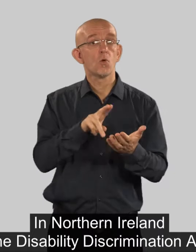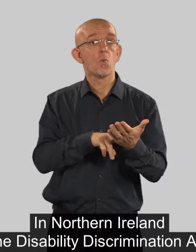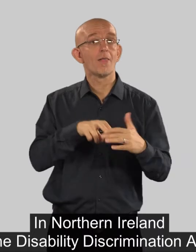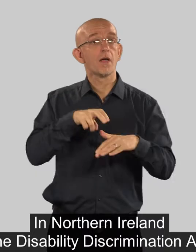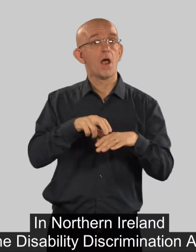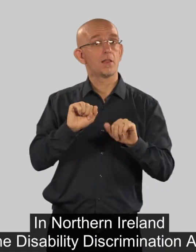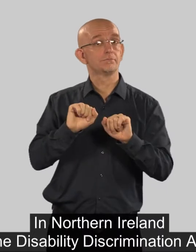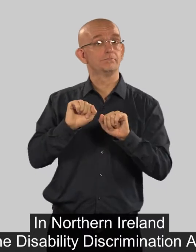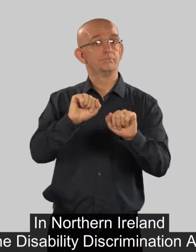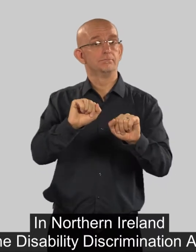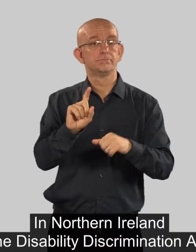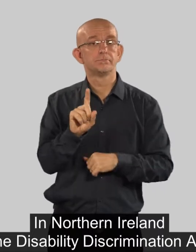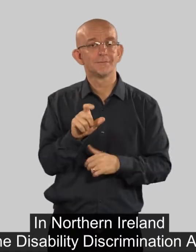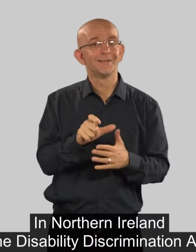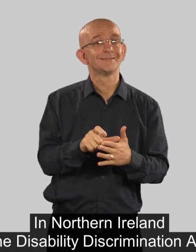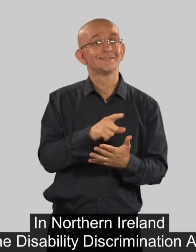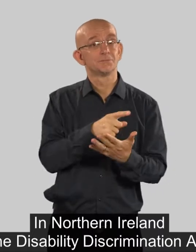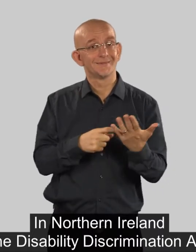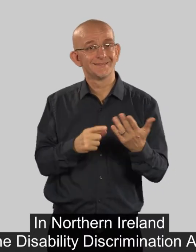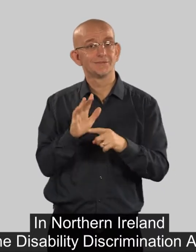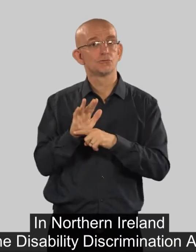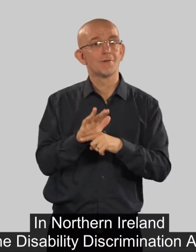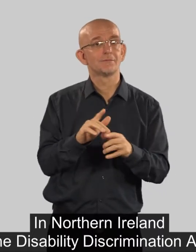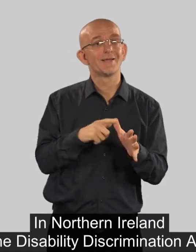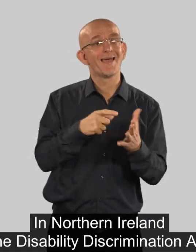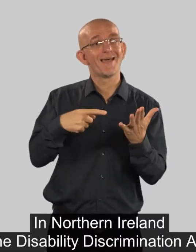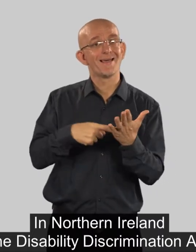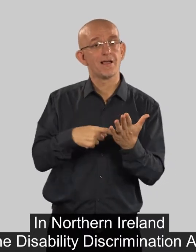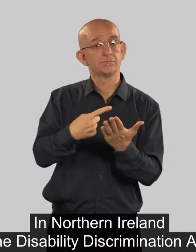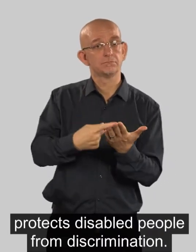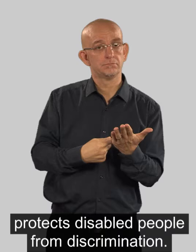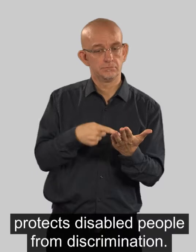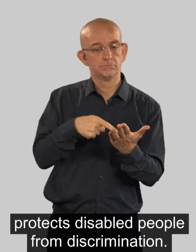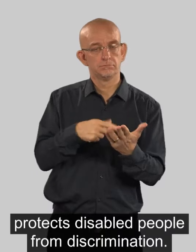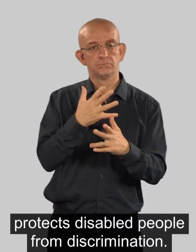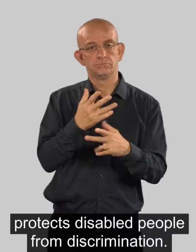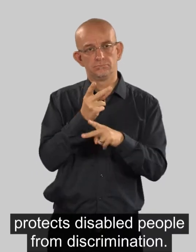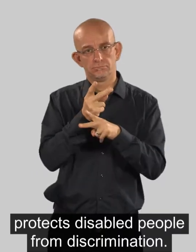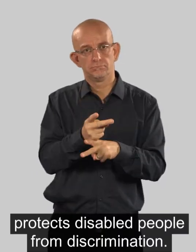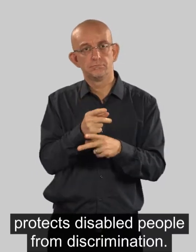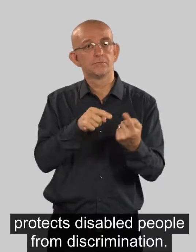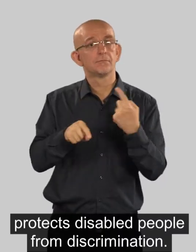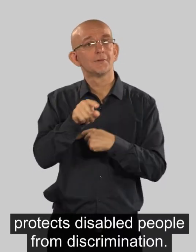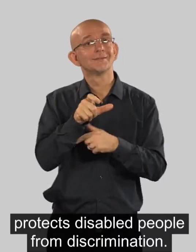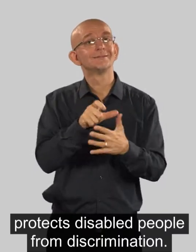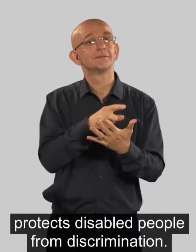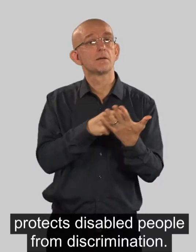In Northern Ireland, the Disability Discrimination Act protects disabled people